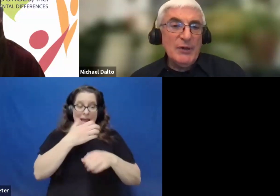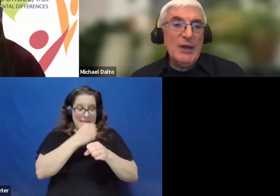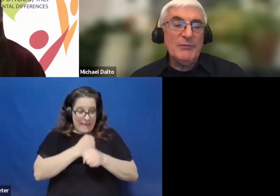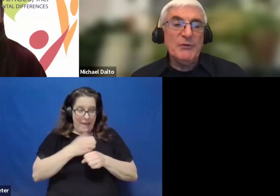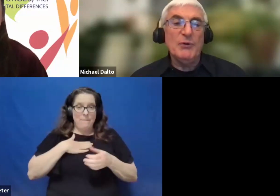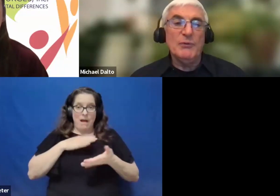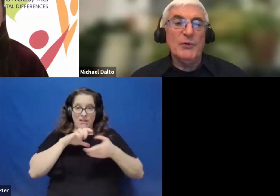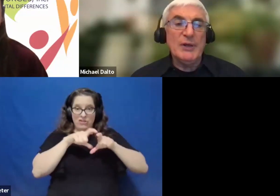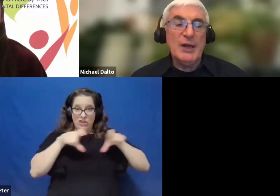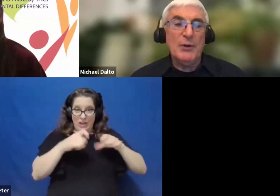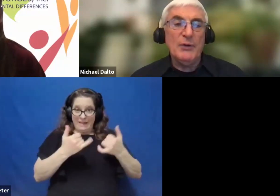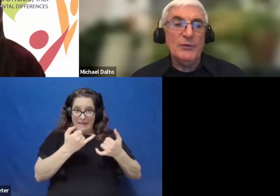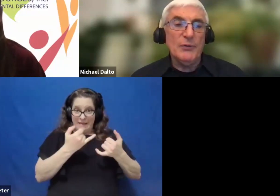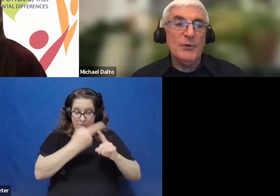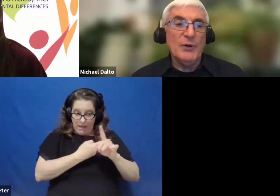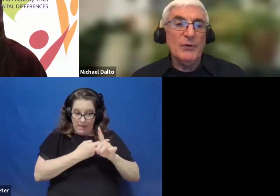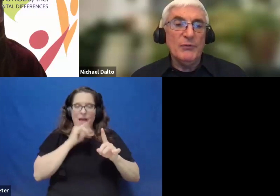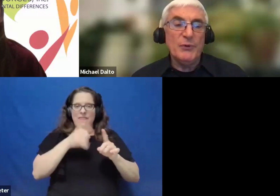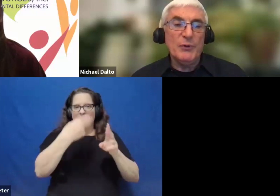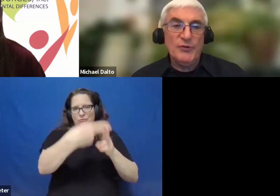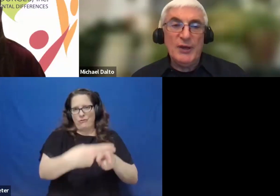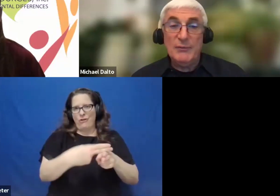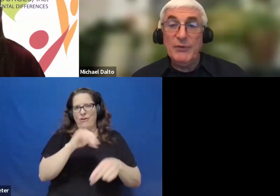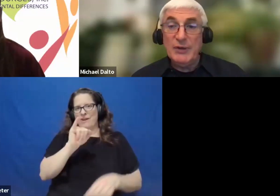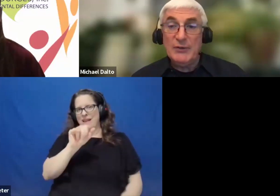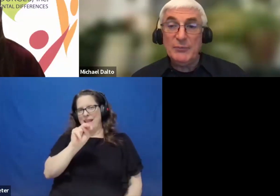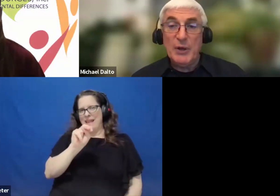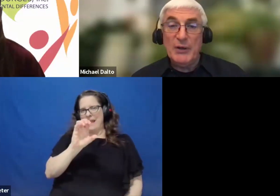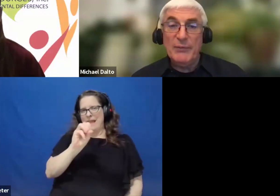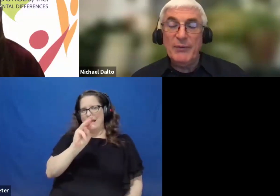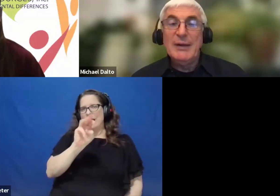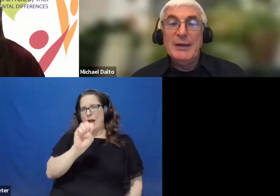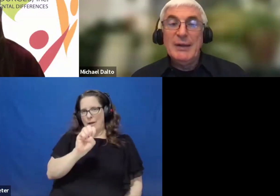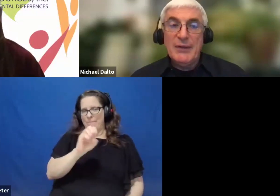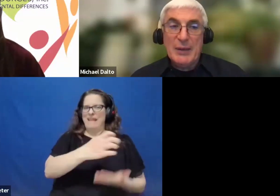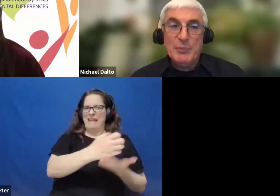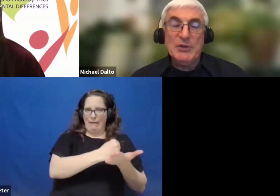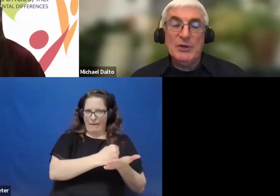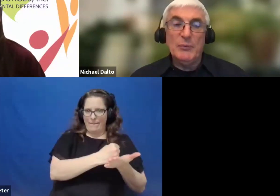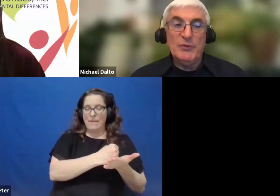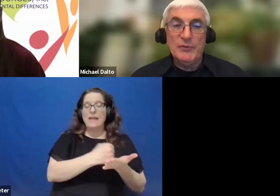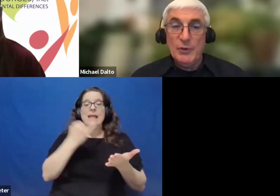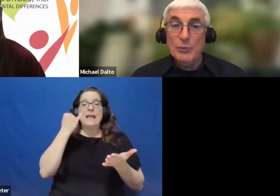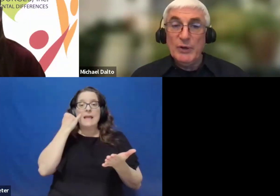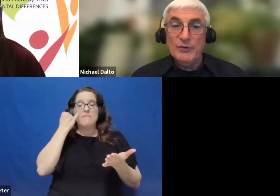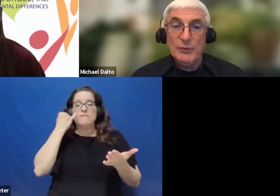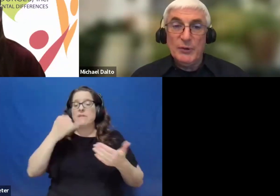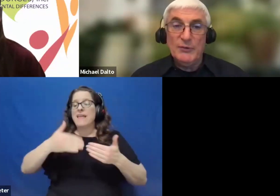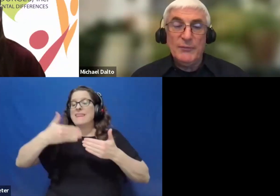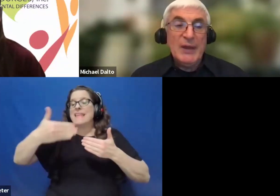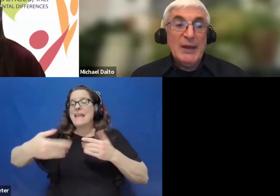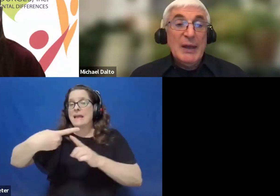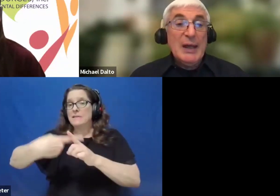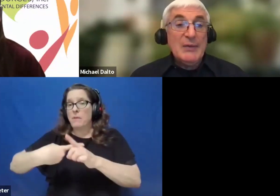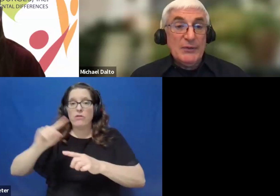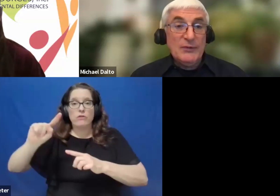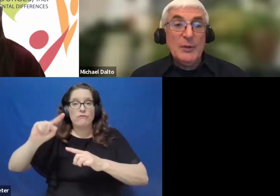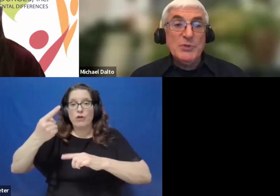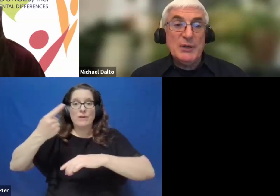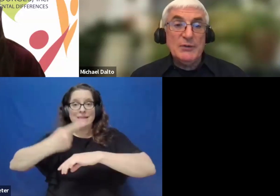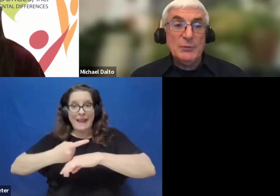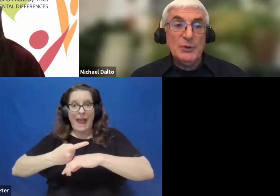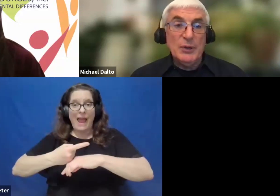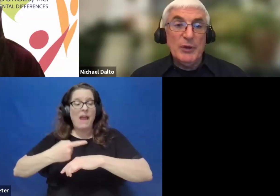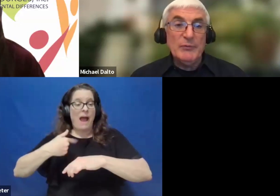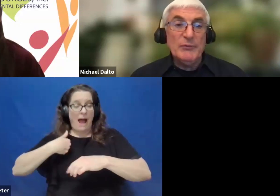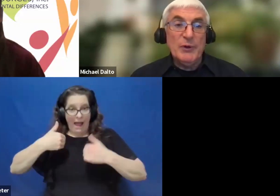any of it left over that carries over into the first day of the next month, that becomes a resource. And that's